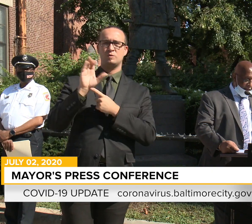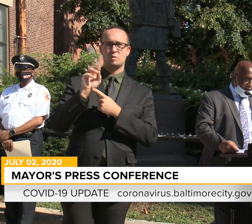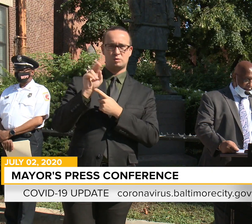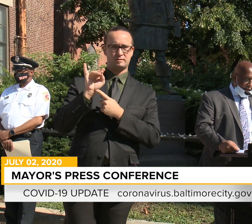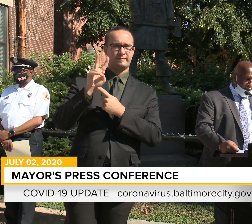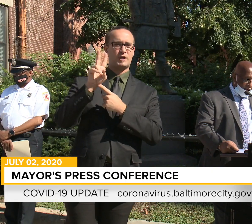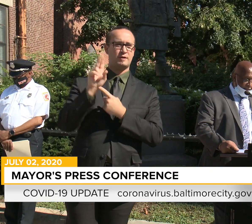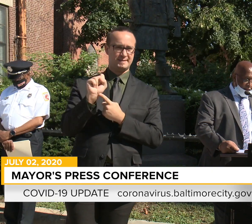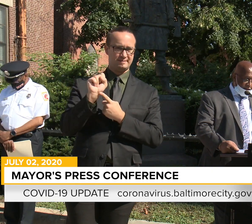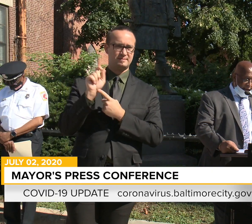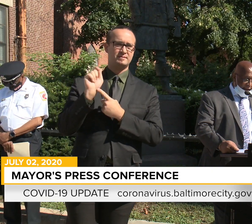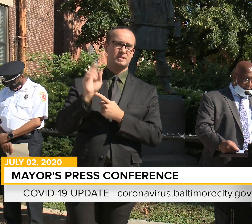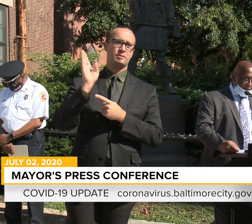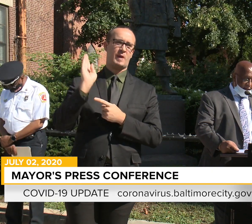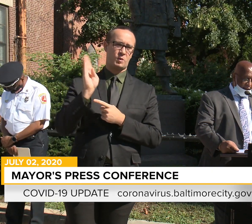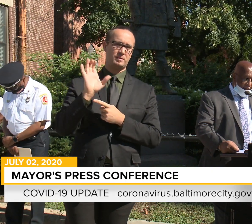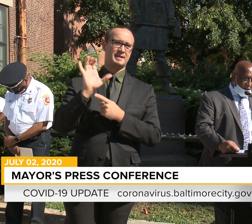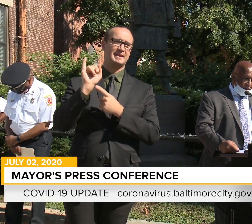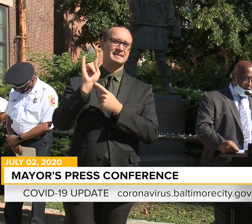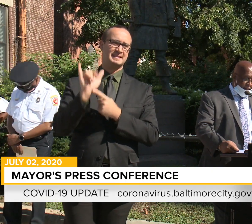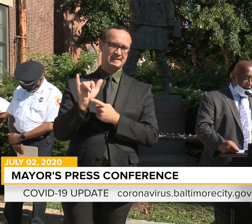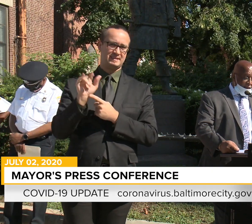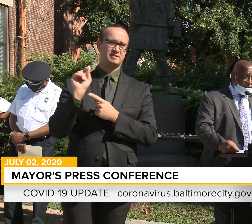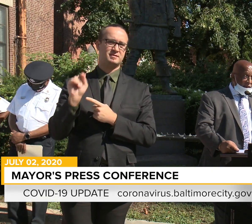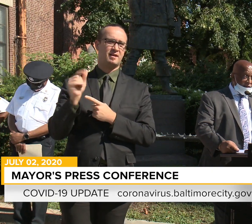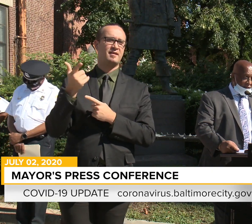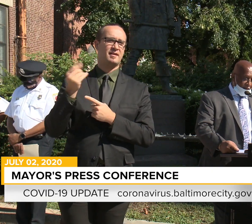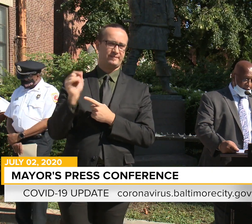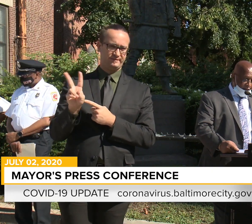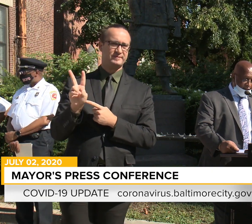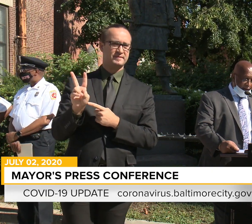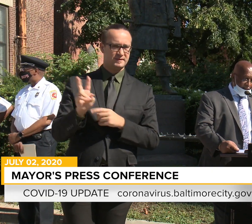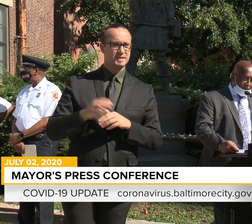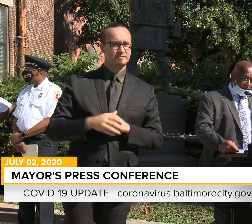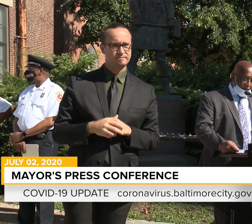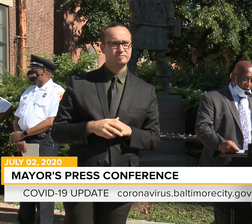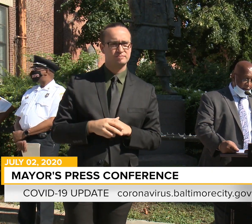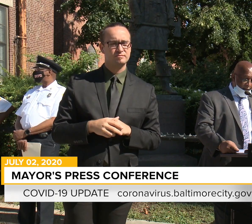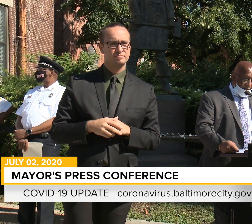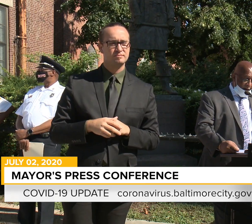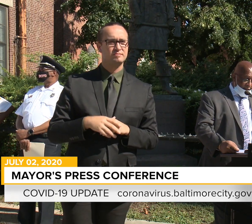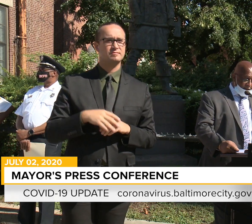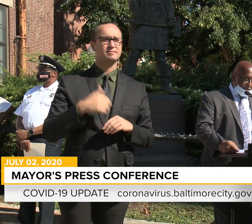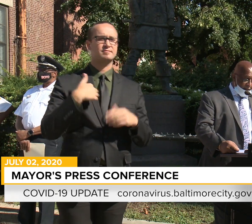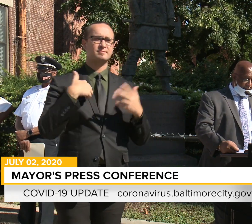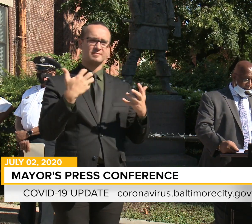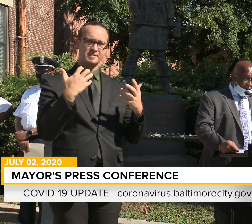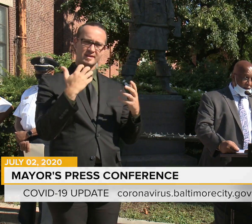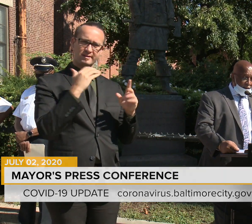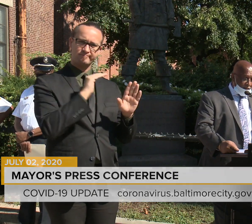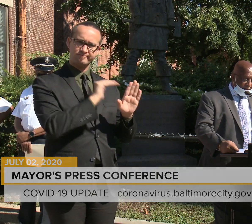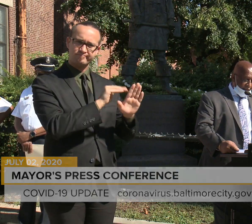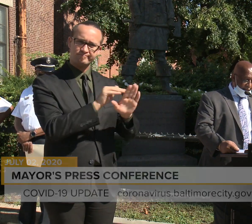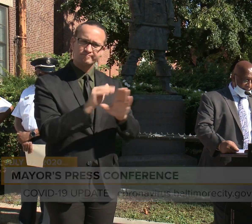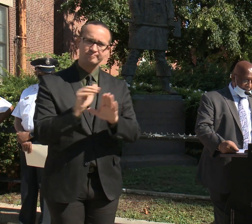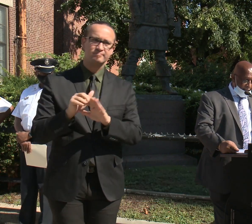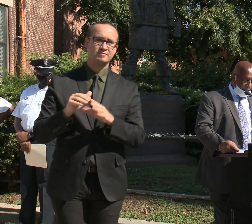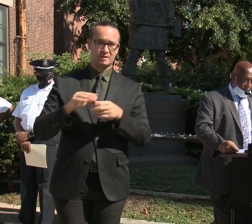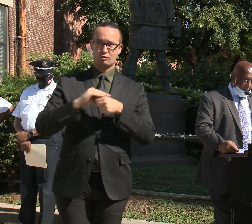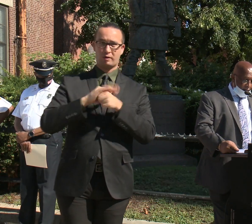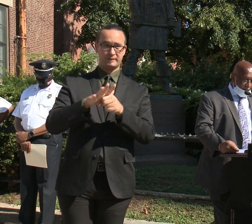coronavirus.baltimorecity.gov. As we approach the holiday weekend, I want to remind residents that the coronavirus is still very much present in Baltimore